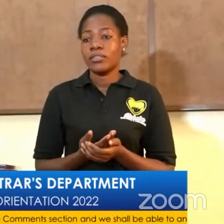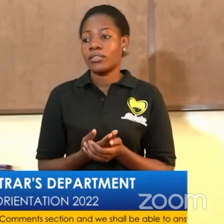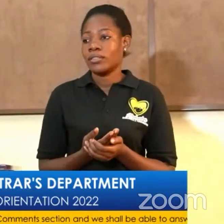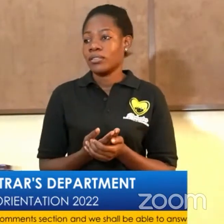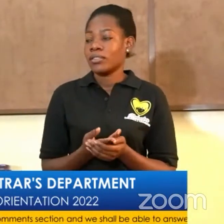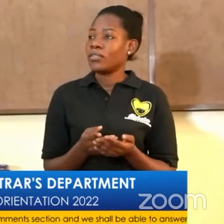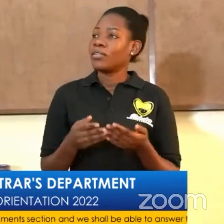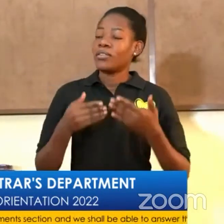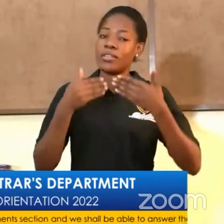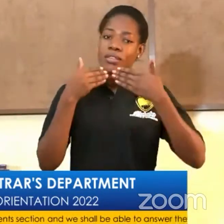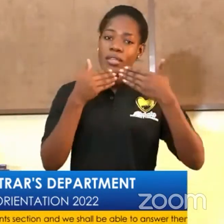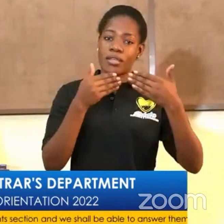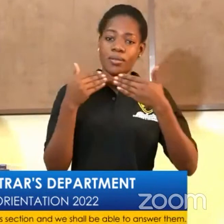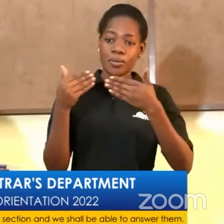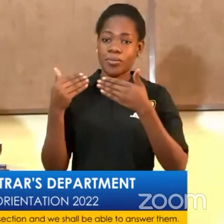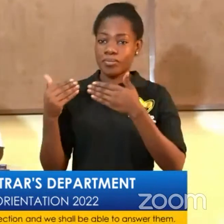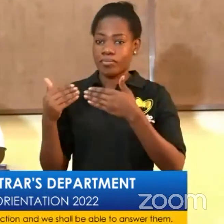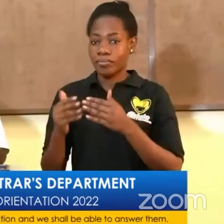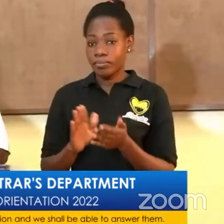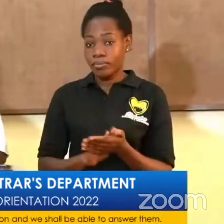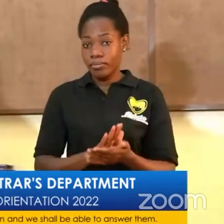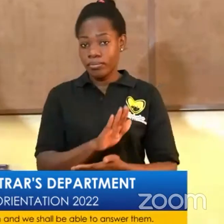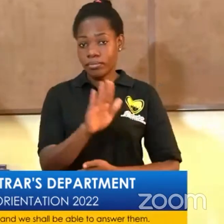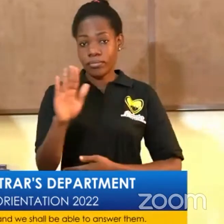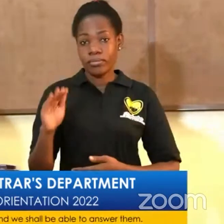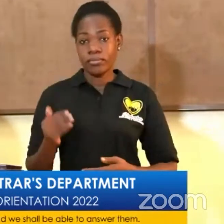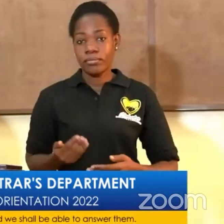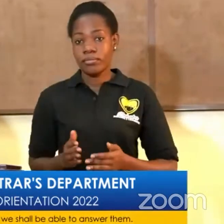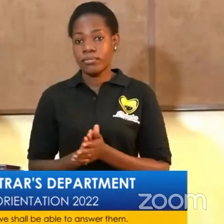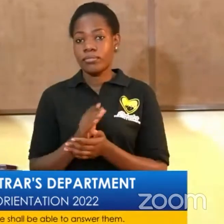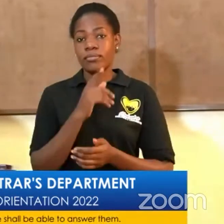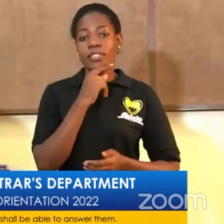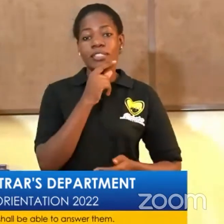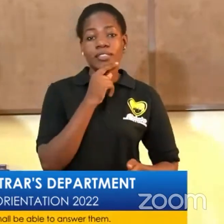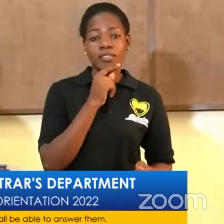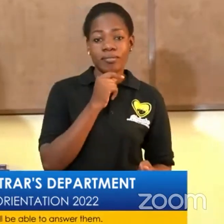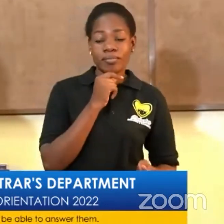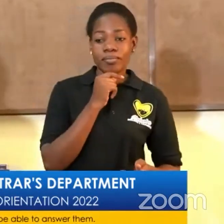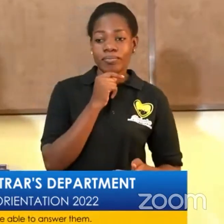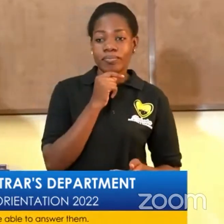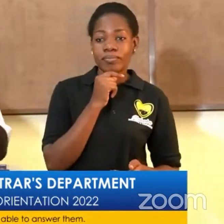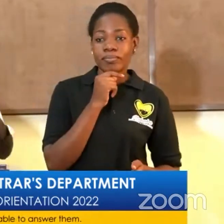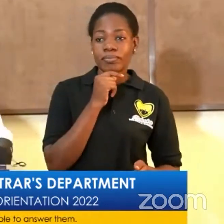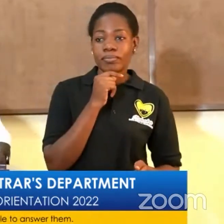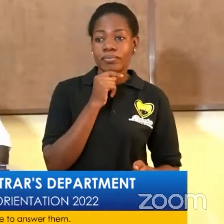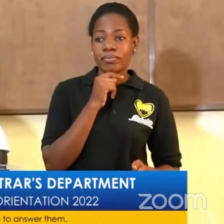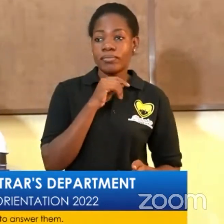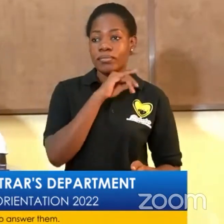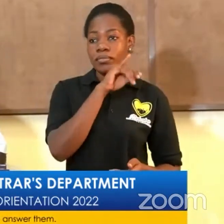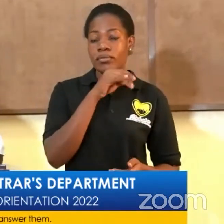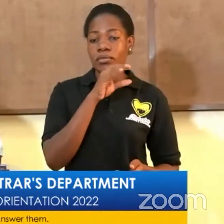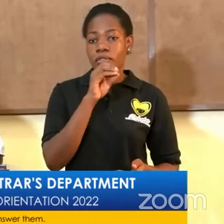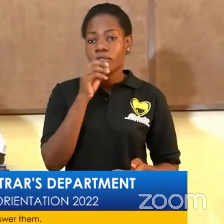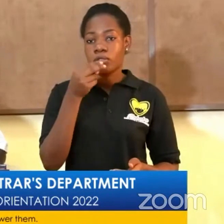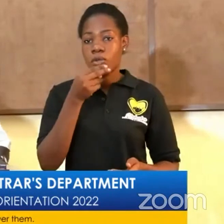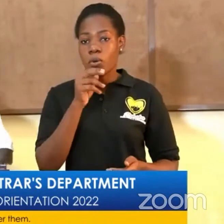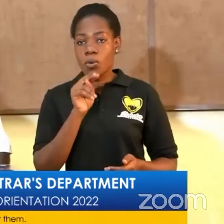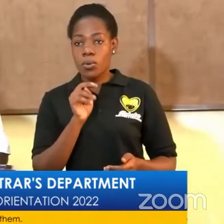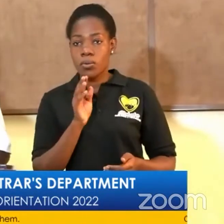Thank you so much. Good afternoon, ladies and gentlemen. John Francis Mafuko is my